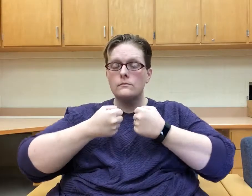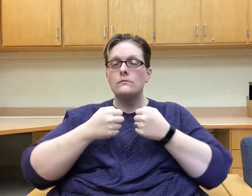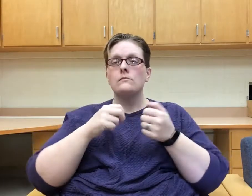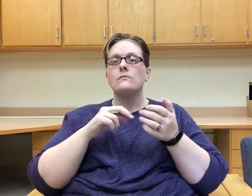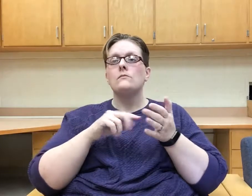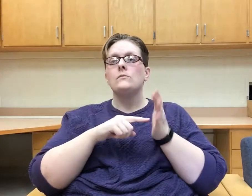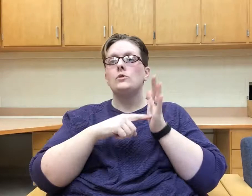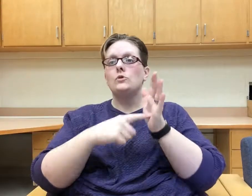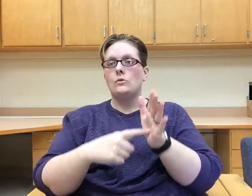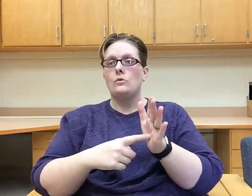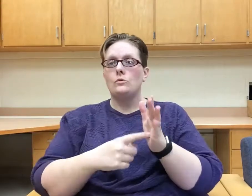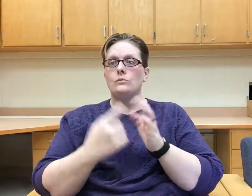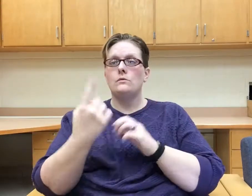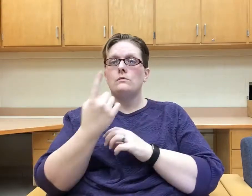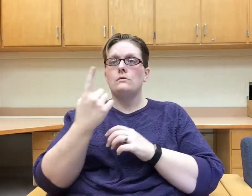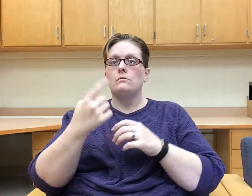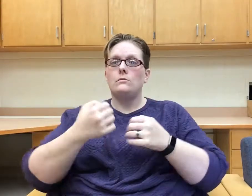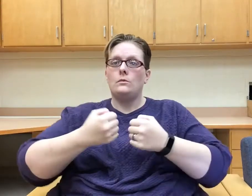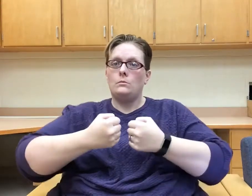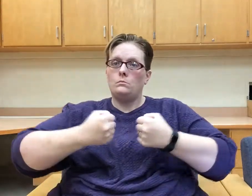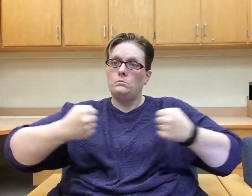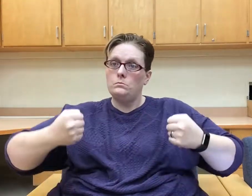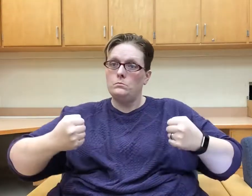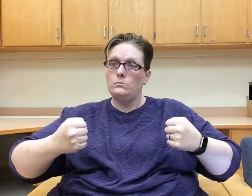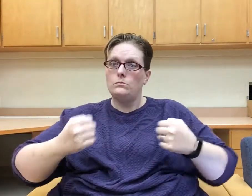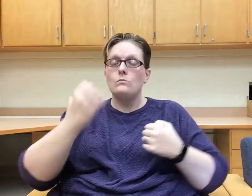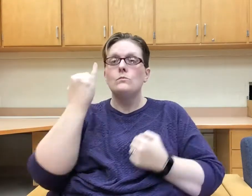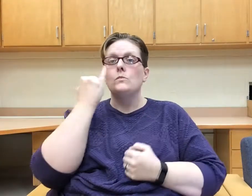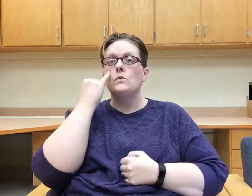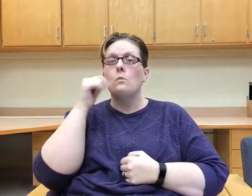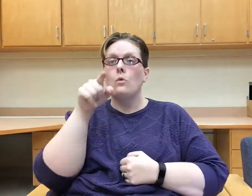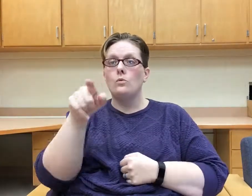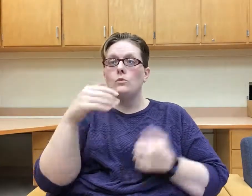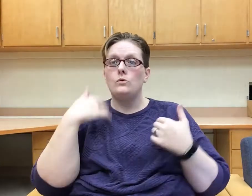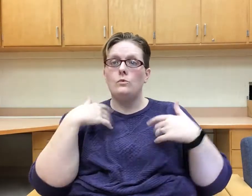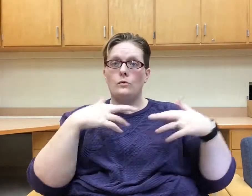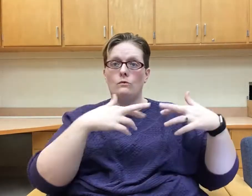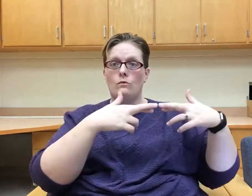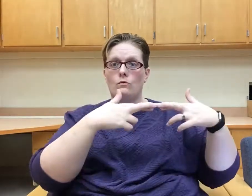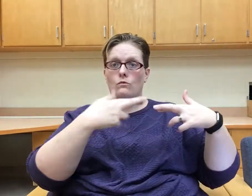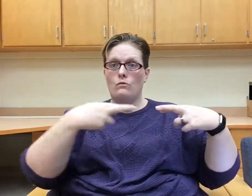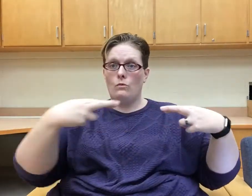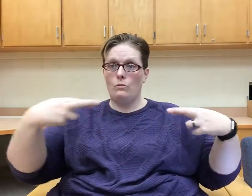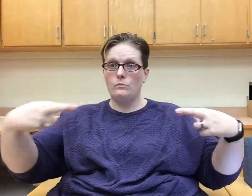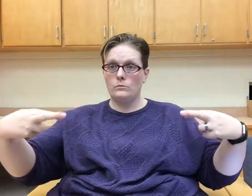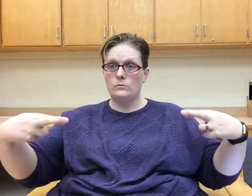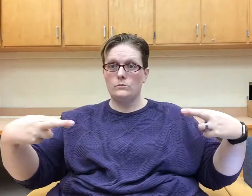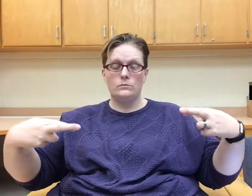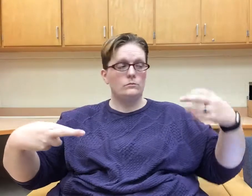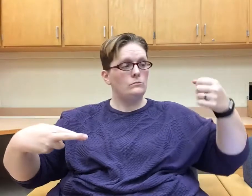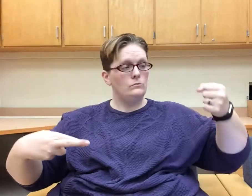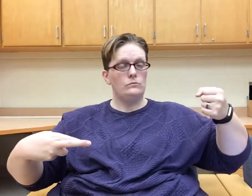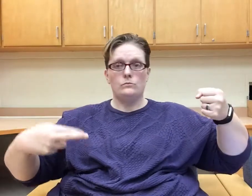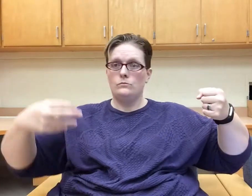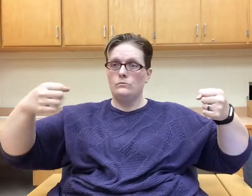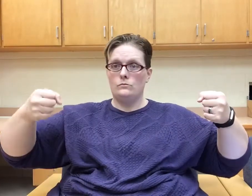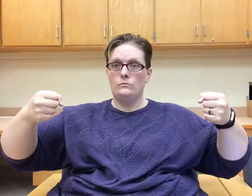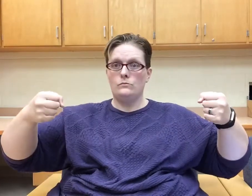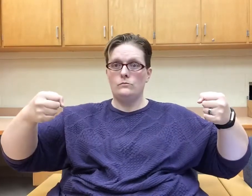Tension means to pull on something in different directions. So suppose you had a rope and you had one end